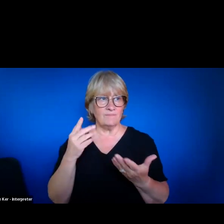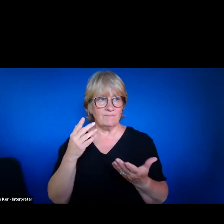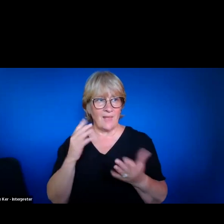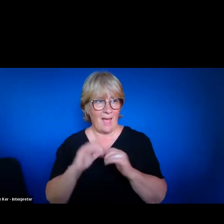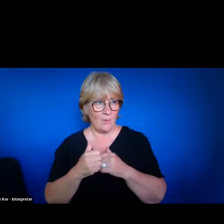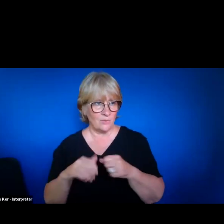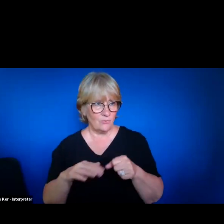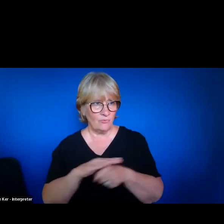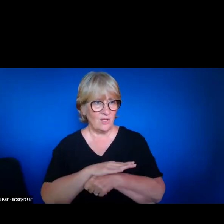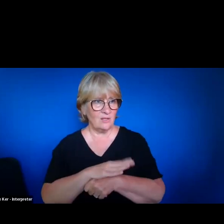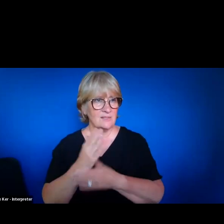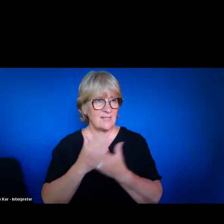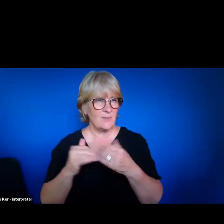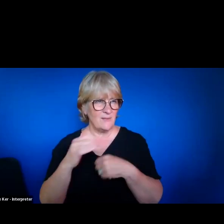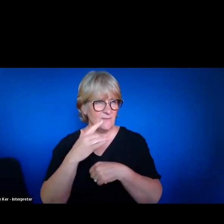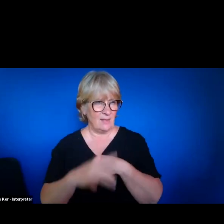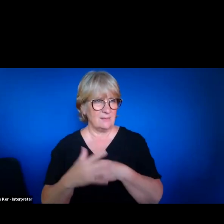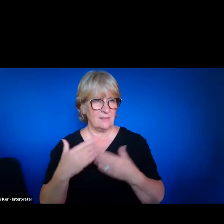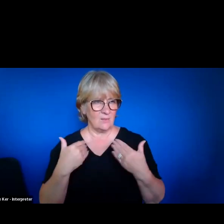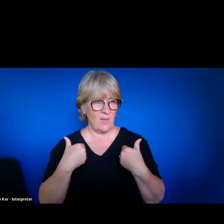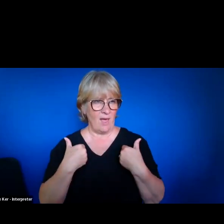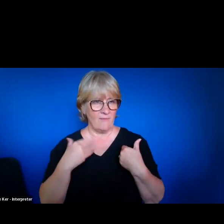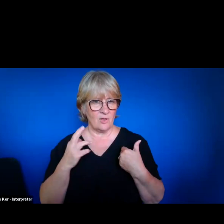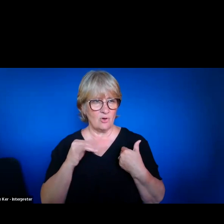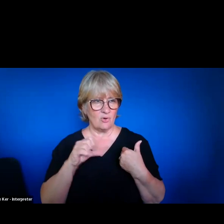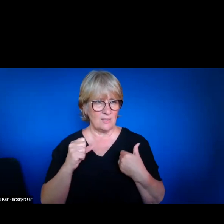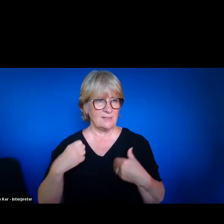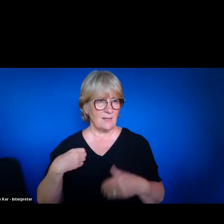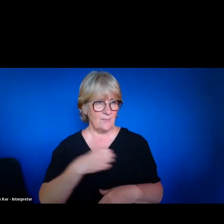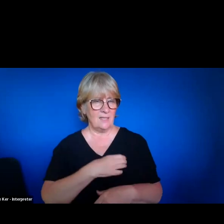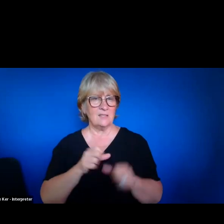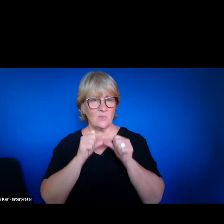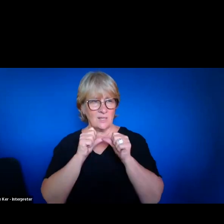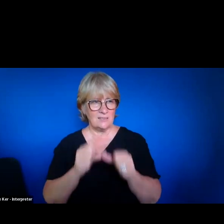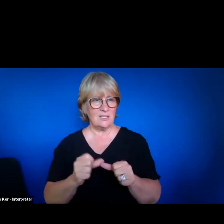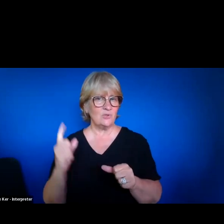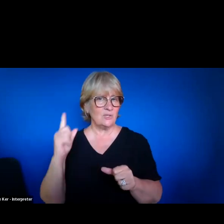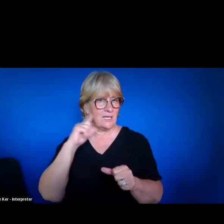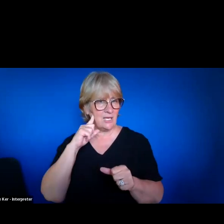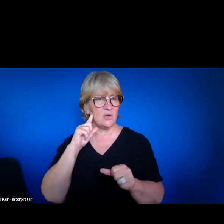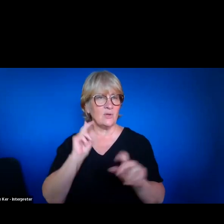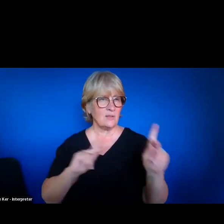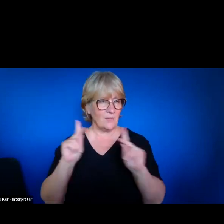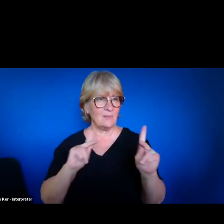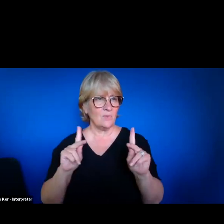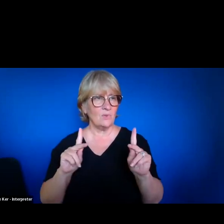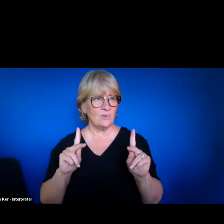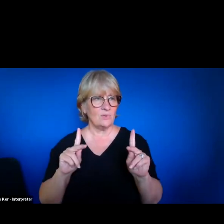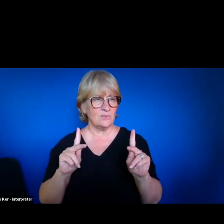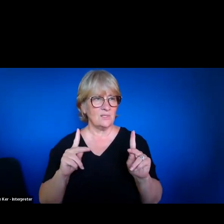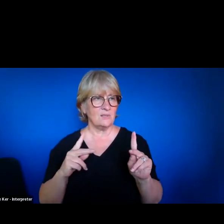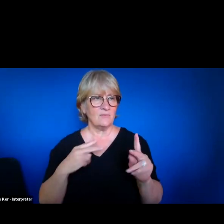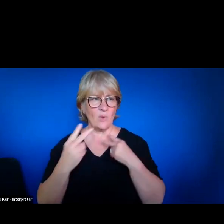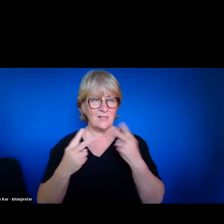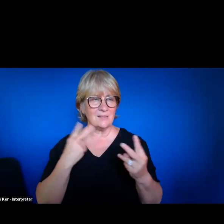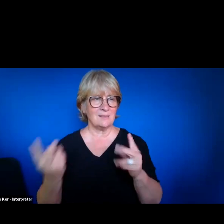some of the vacant seats that we have on our CRIS committee so we can continue to bring those voices to the table. And if you have perceptions